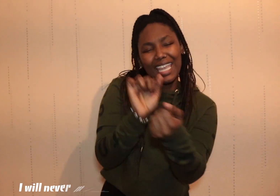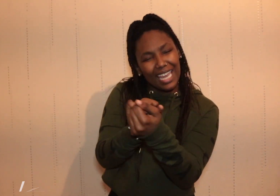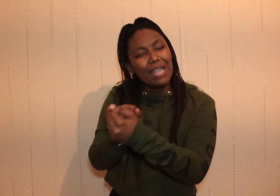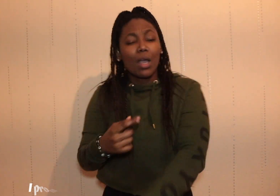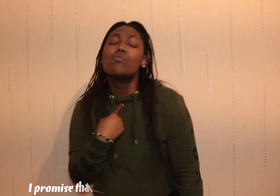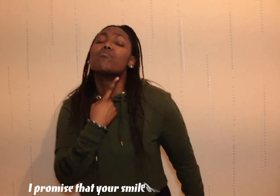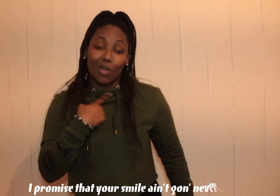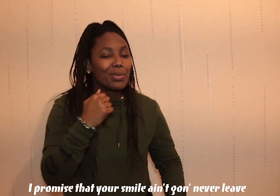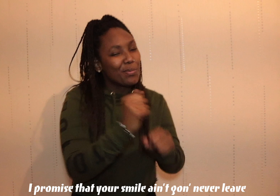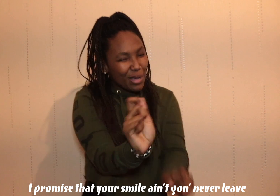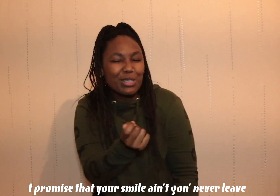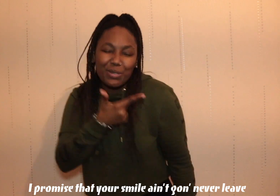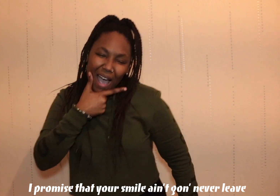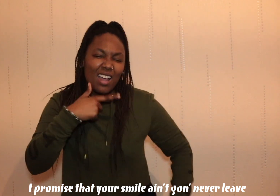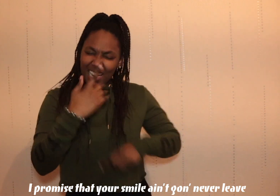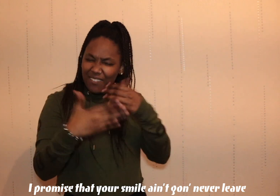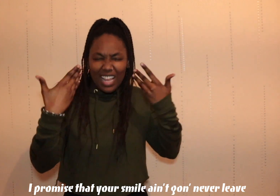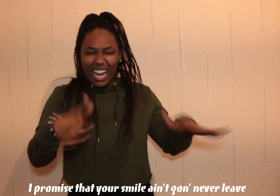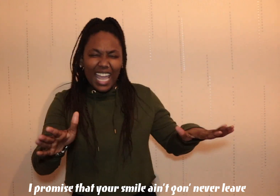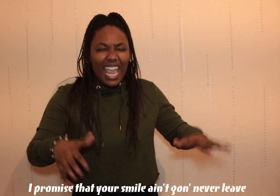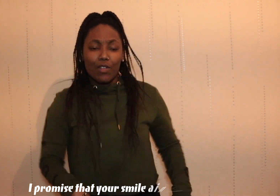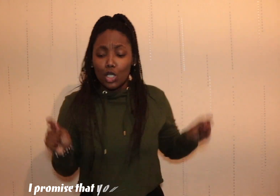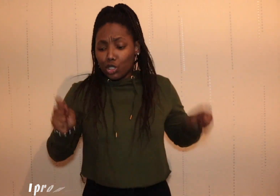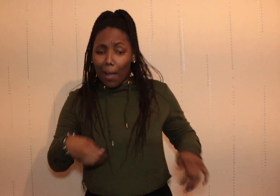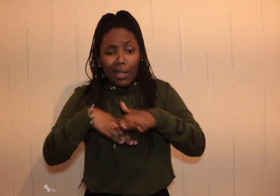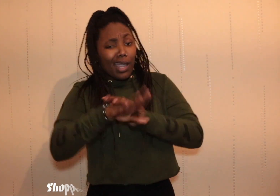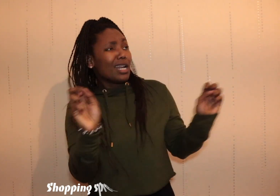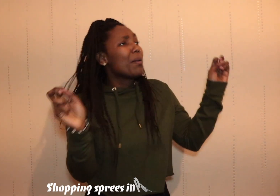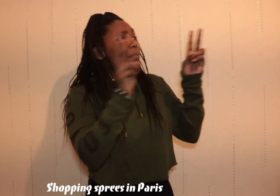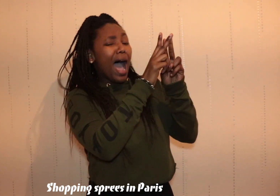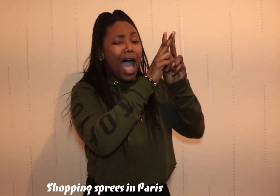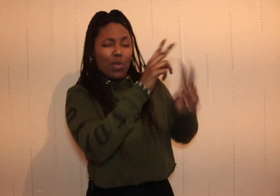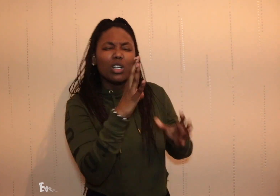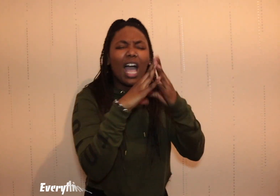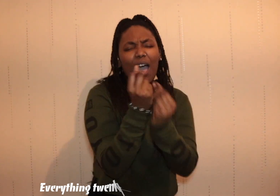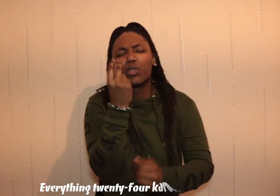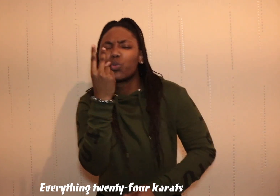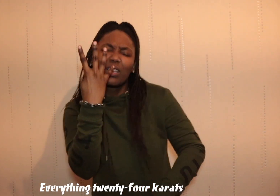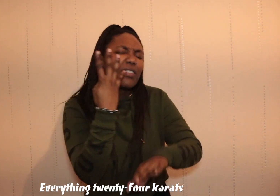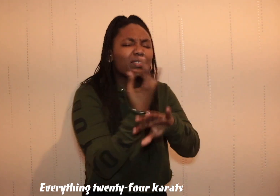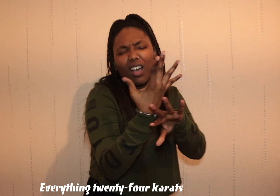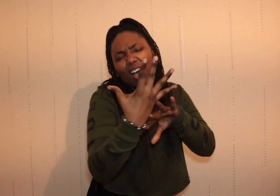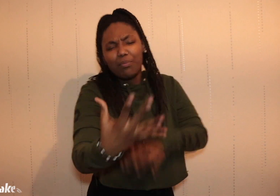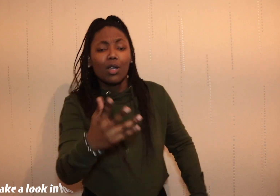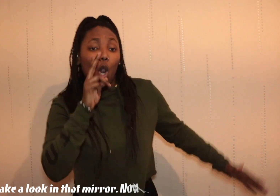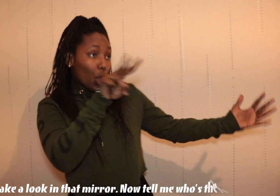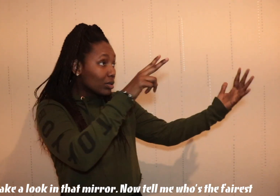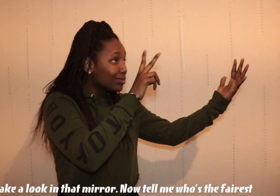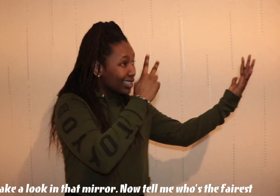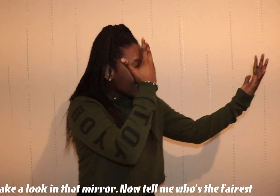I promise that just smile and gon' never leave Shopping sprees in Paris Everything 24 carats Take a look in